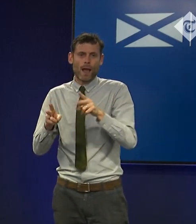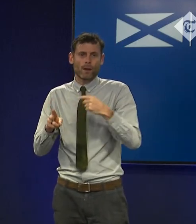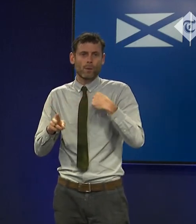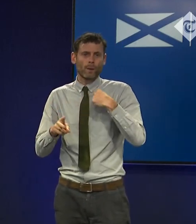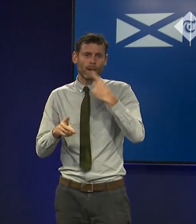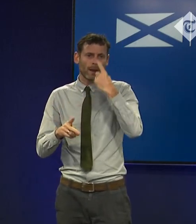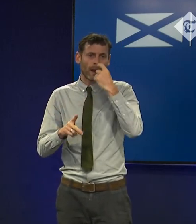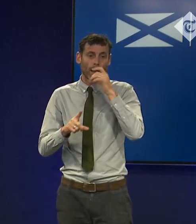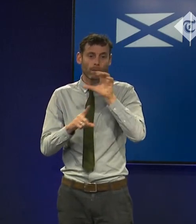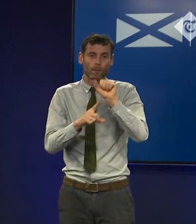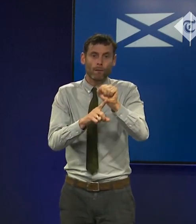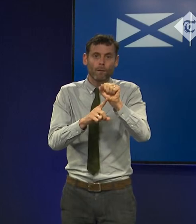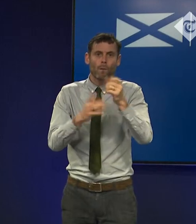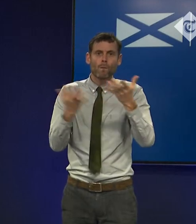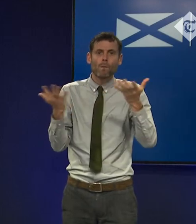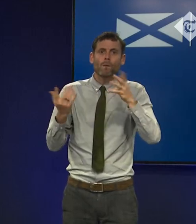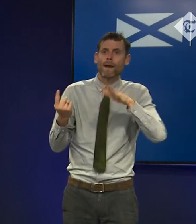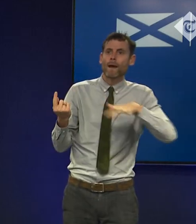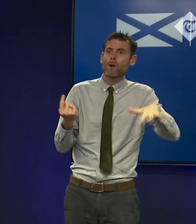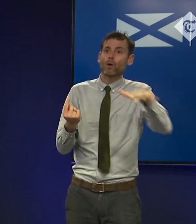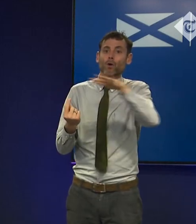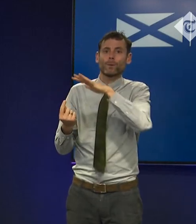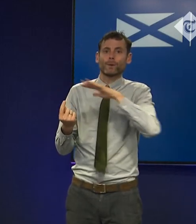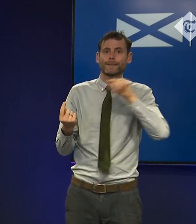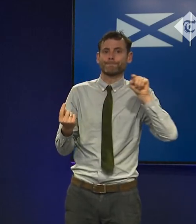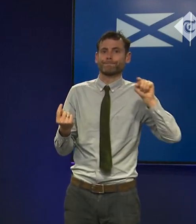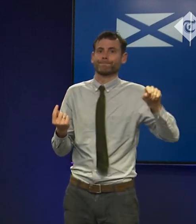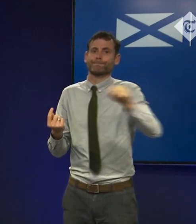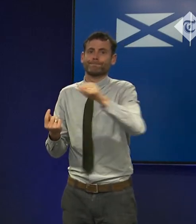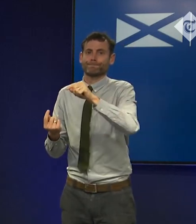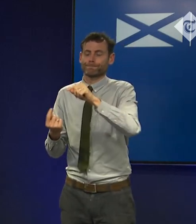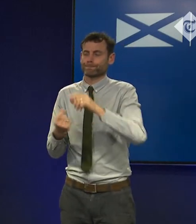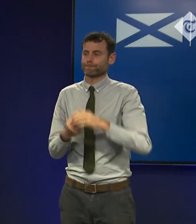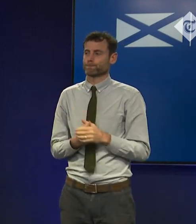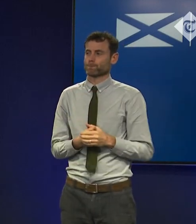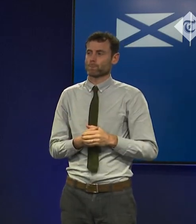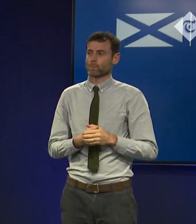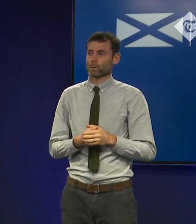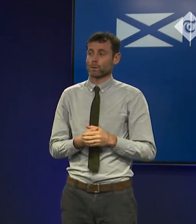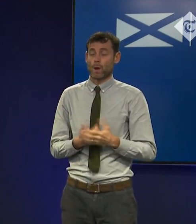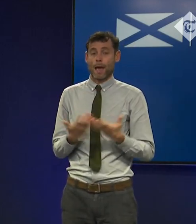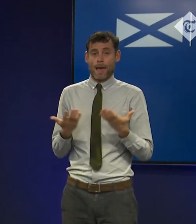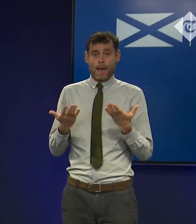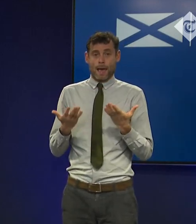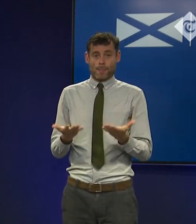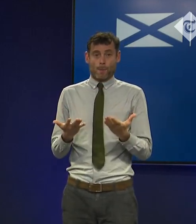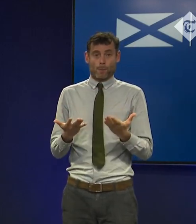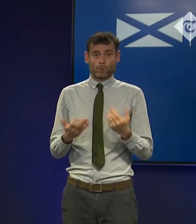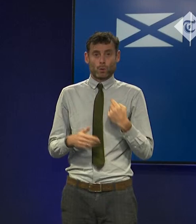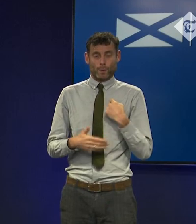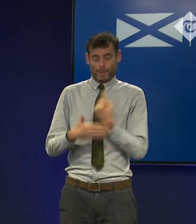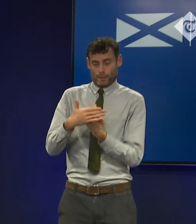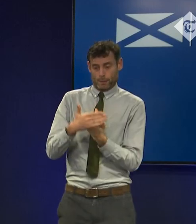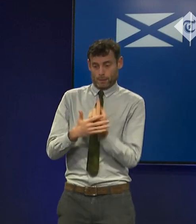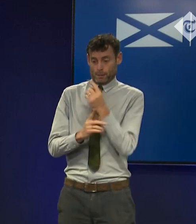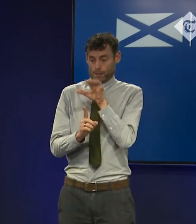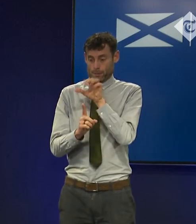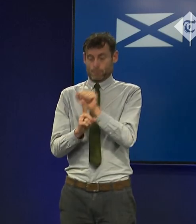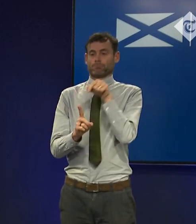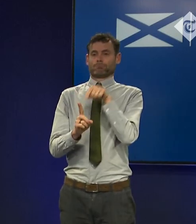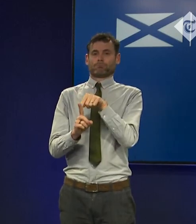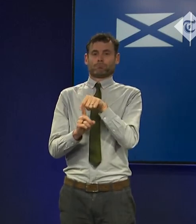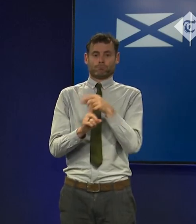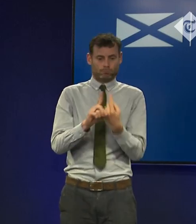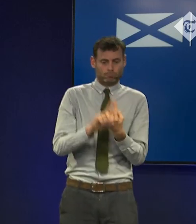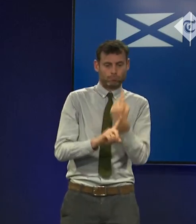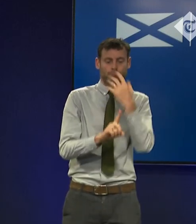identify cases at this moment in time. And the cases that we've identified so far have been identified through that